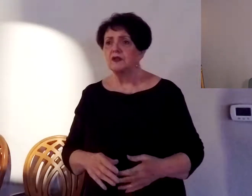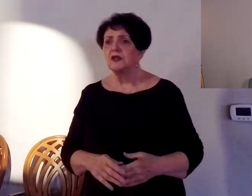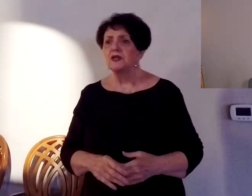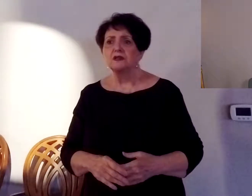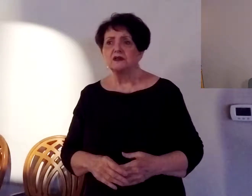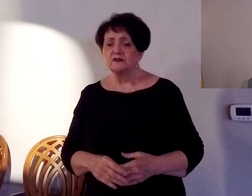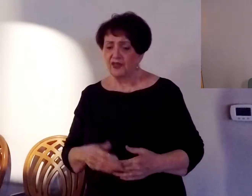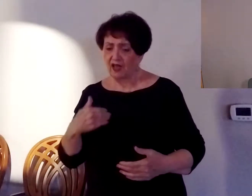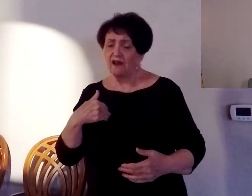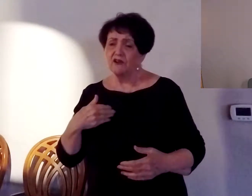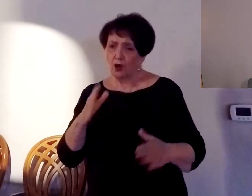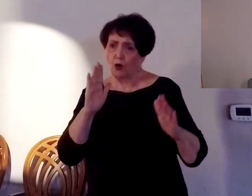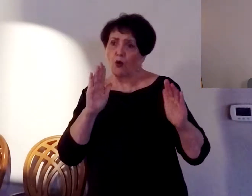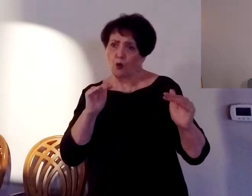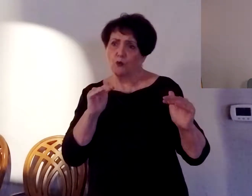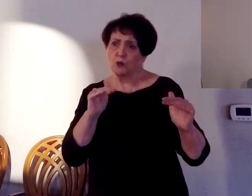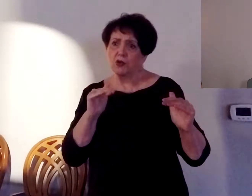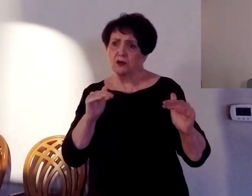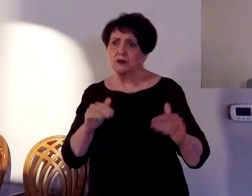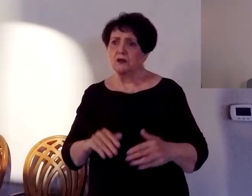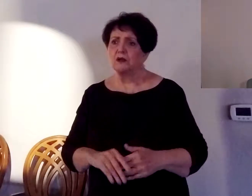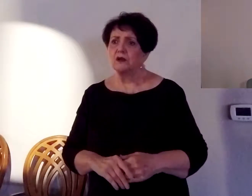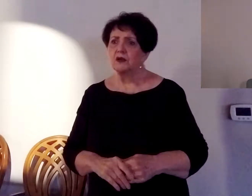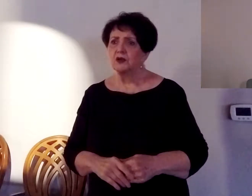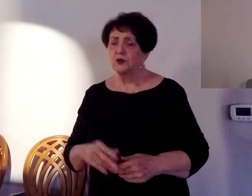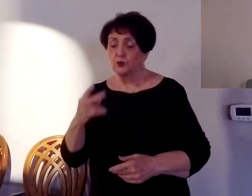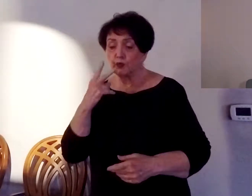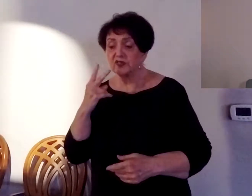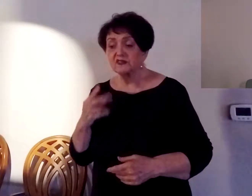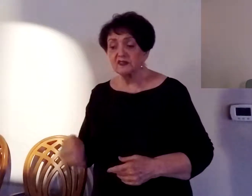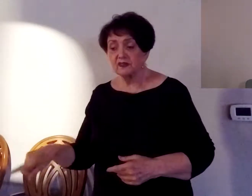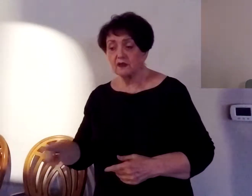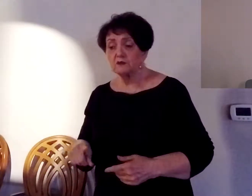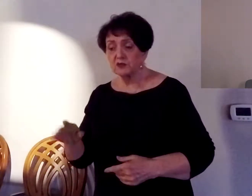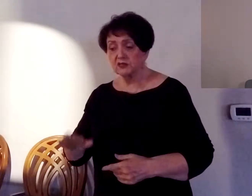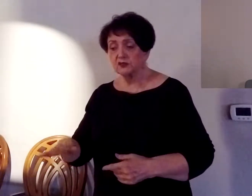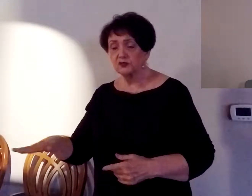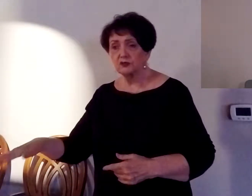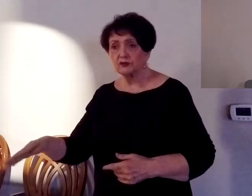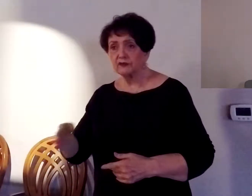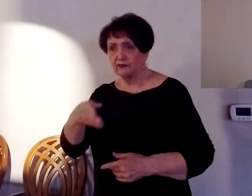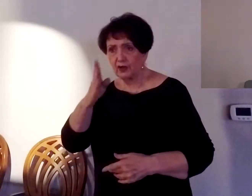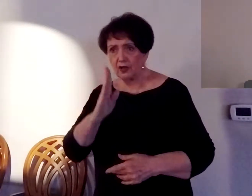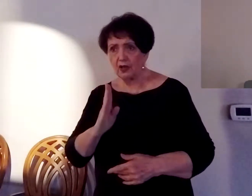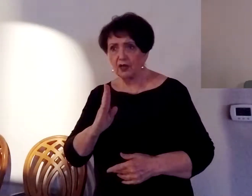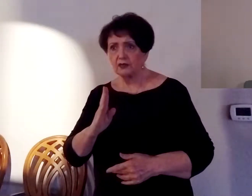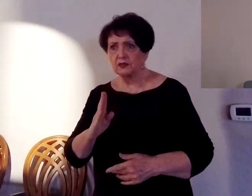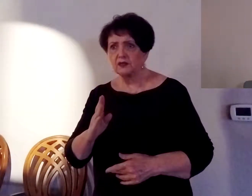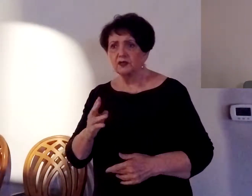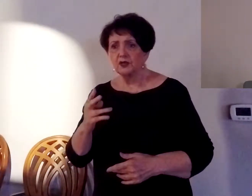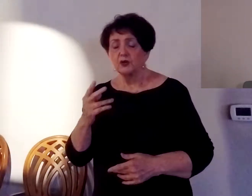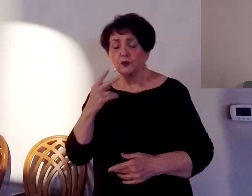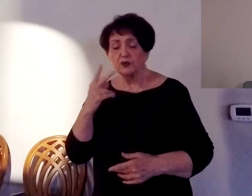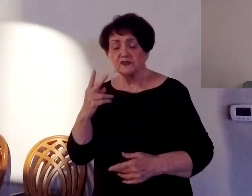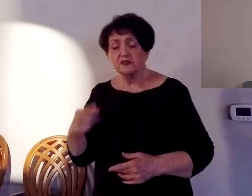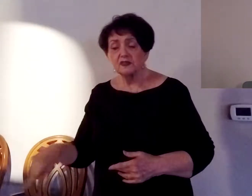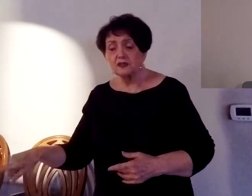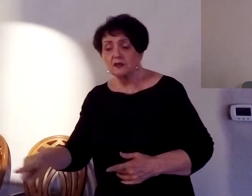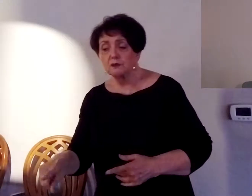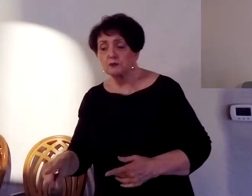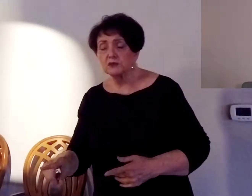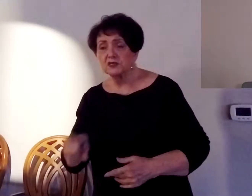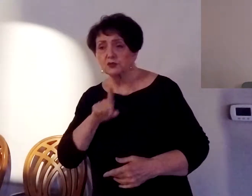hope of redemption. We see them as children of God. We see them as true